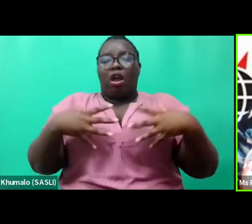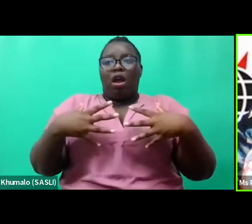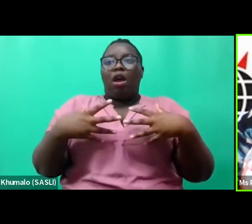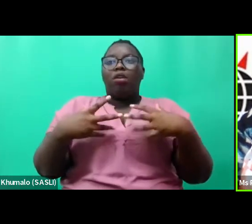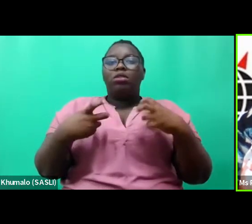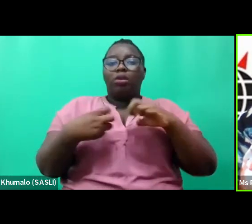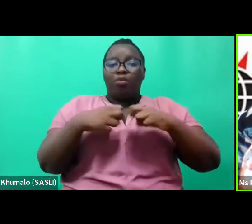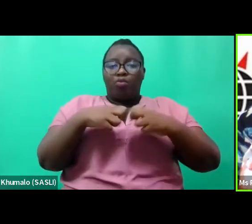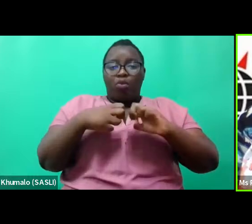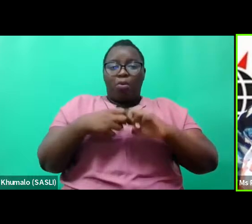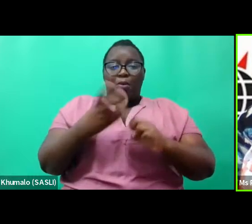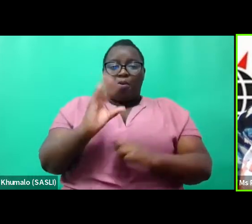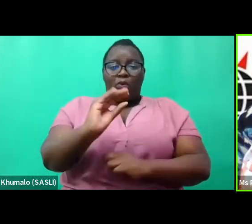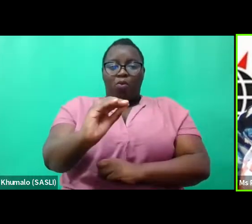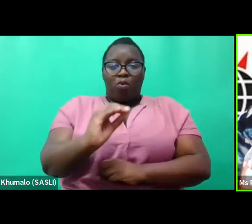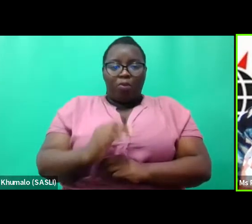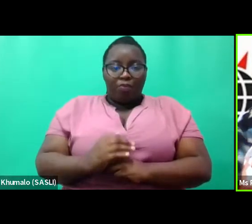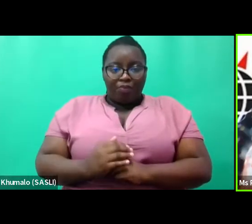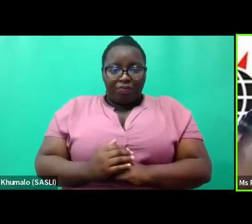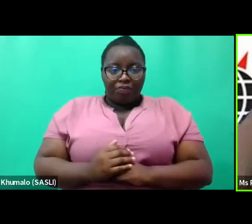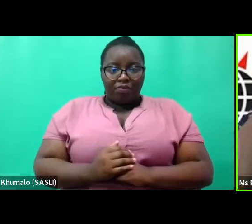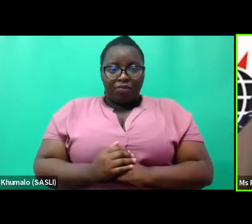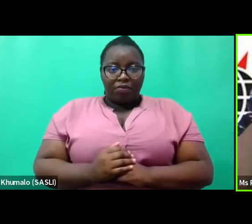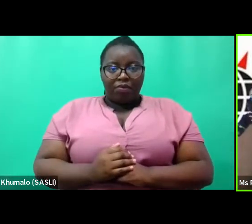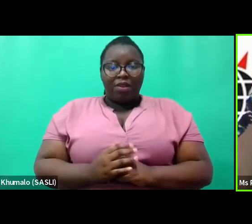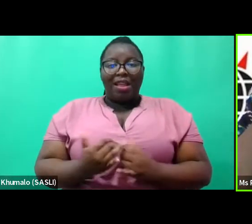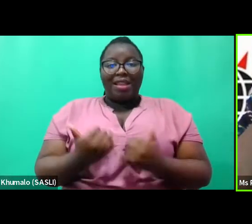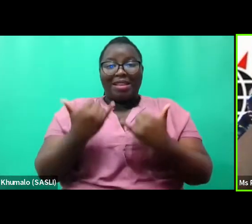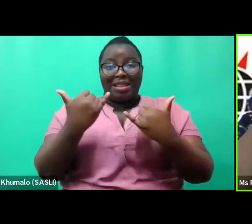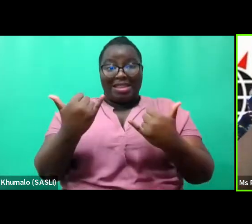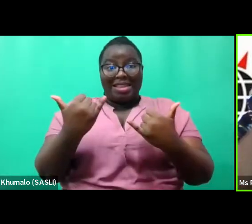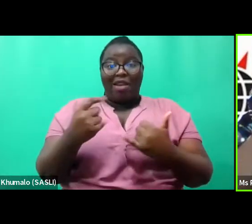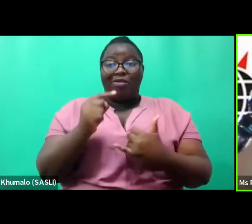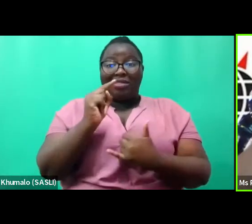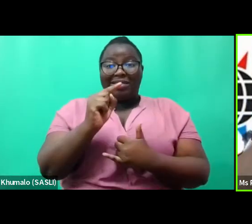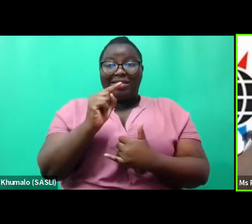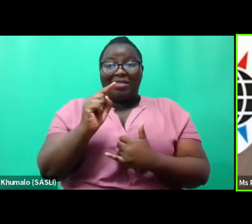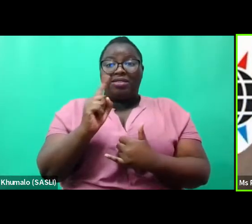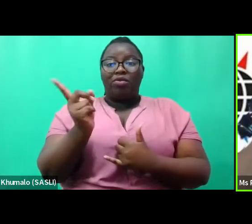problem. So this brings the idea of